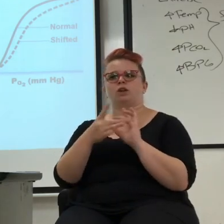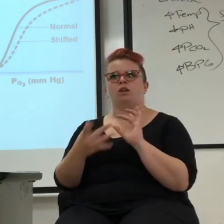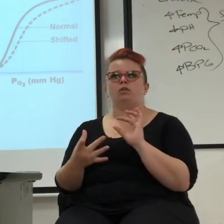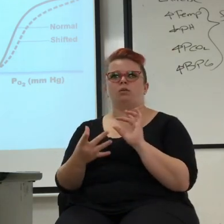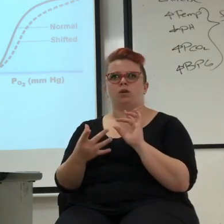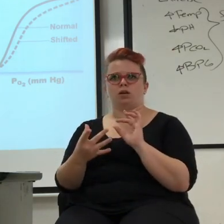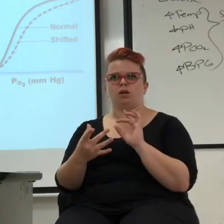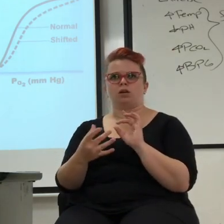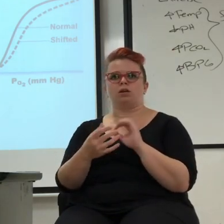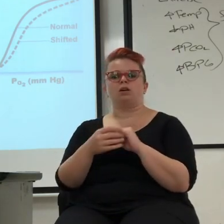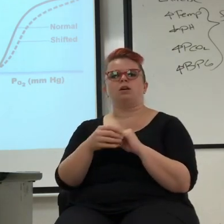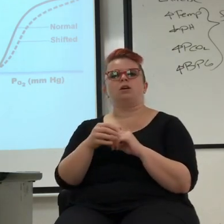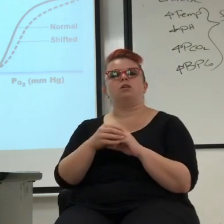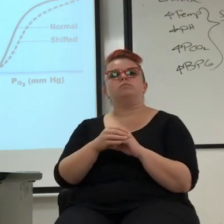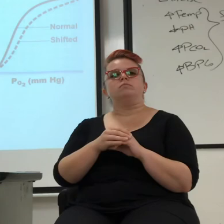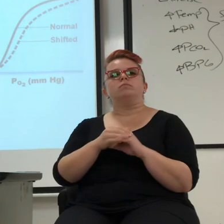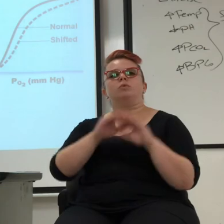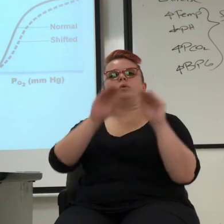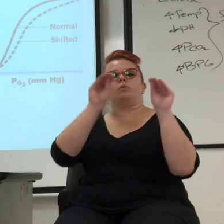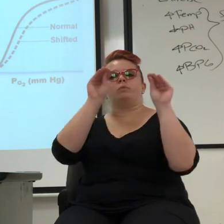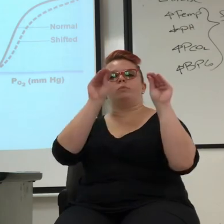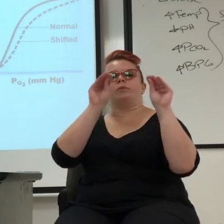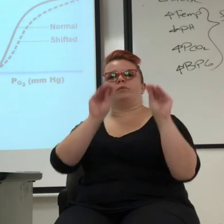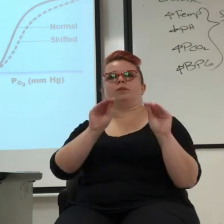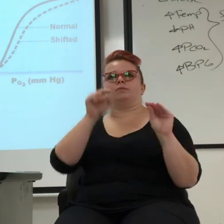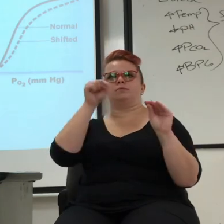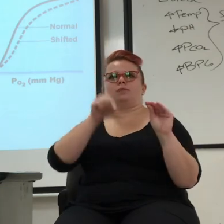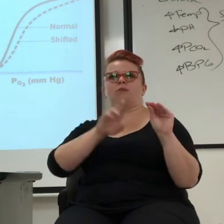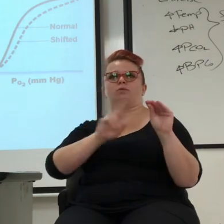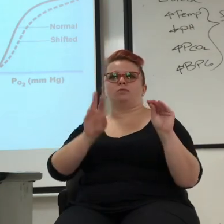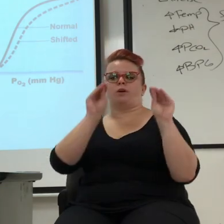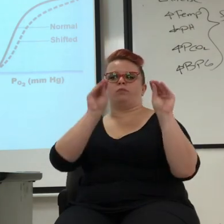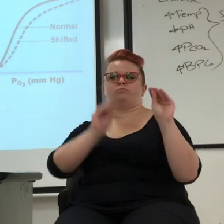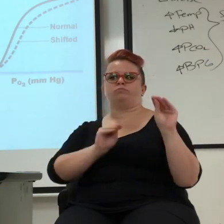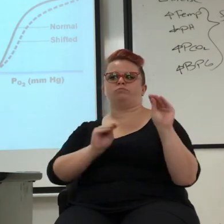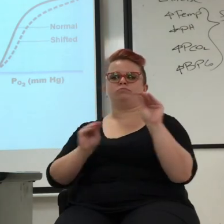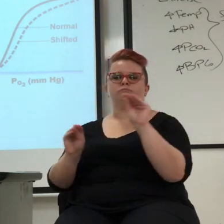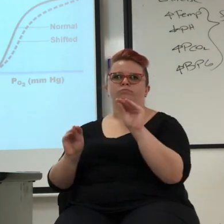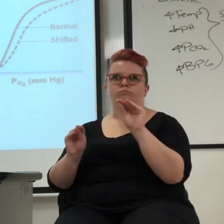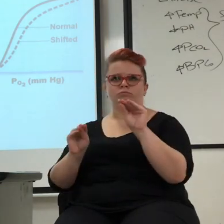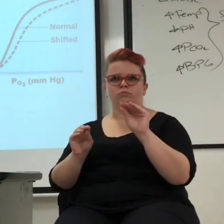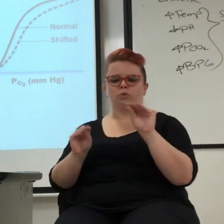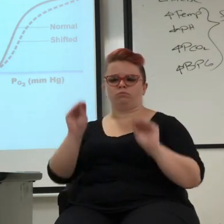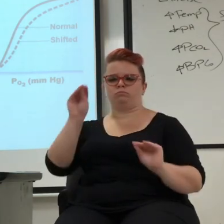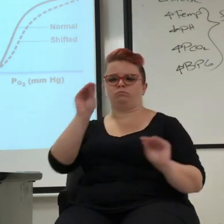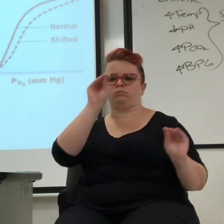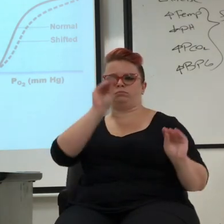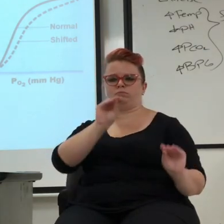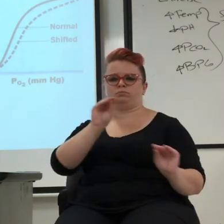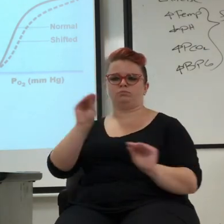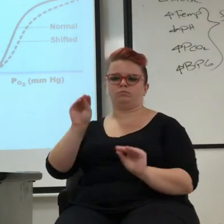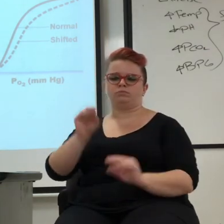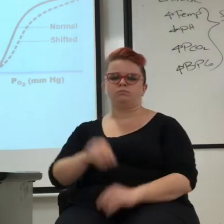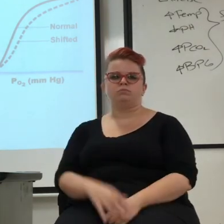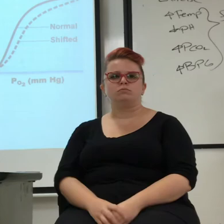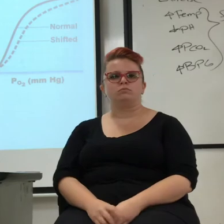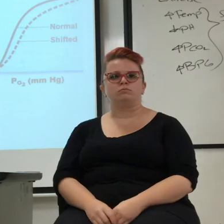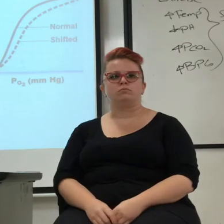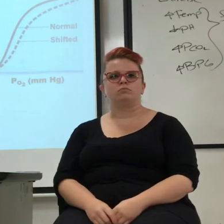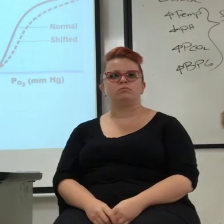kind of like this, shift it down and to the right, more or less. Like I'm trying to draw that one there.